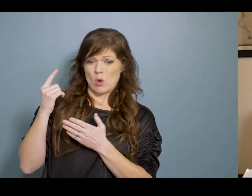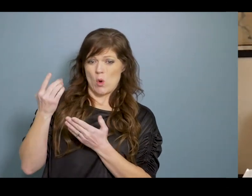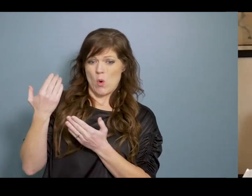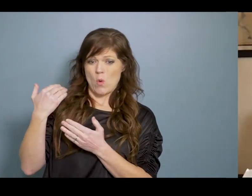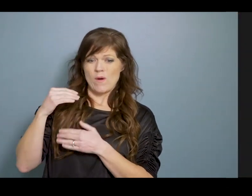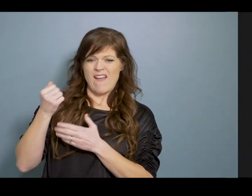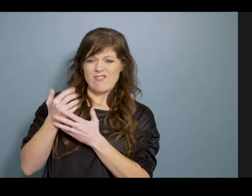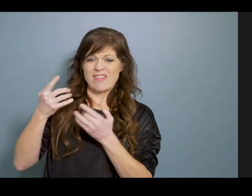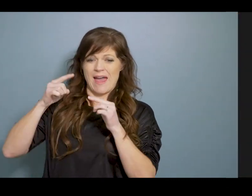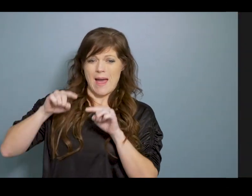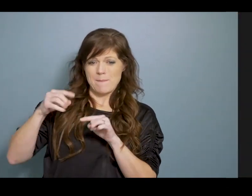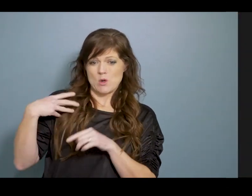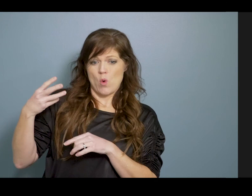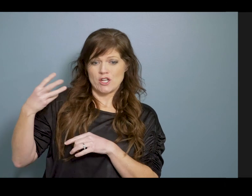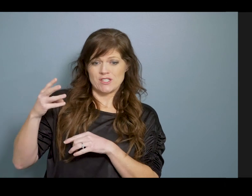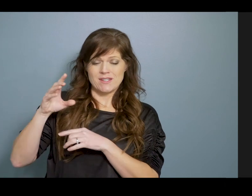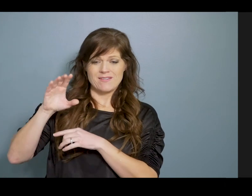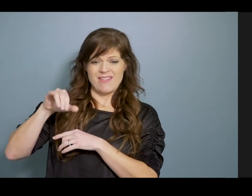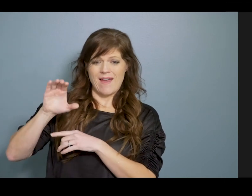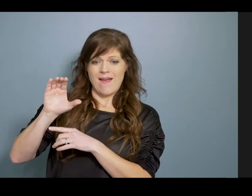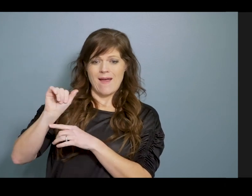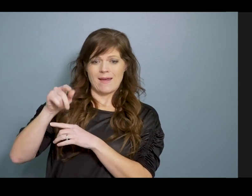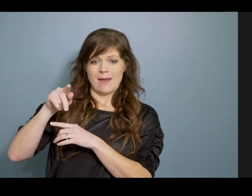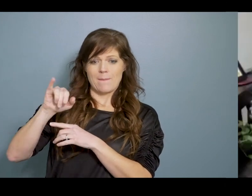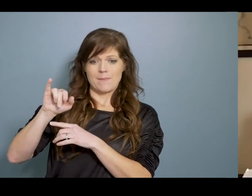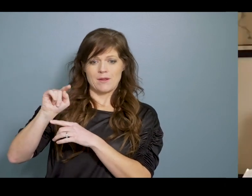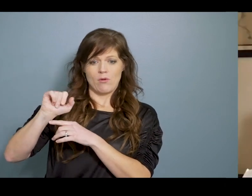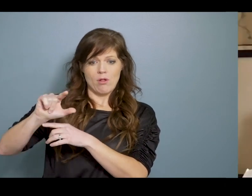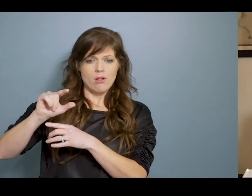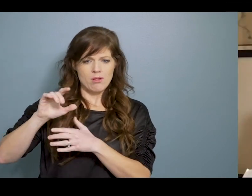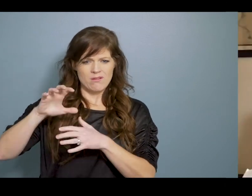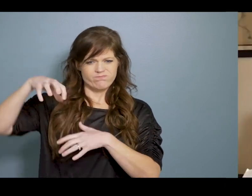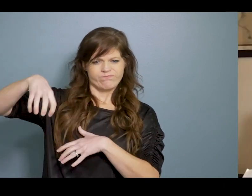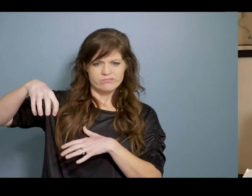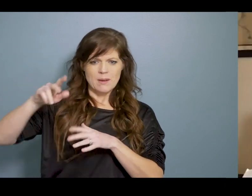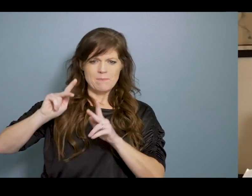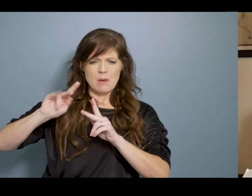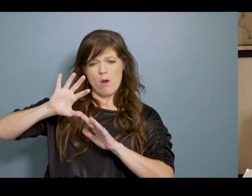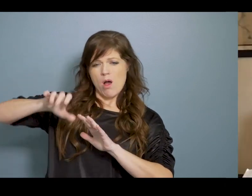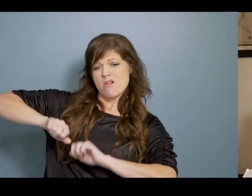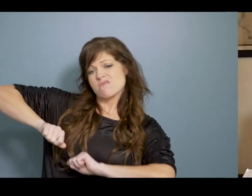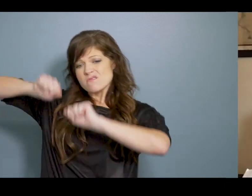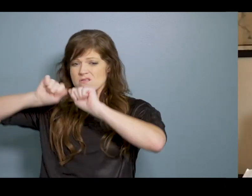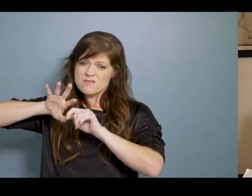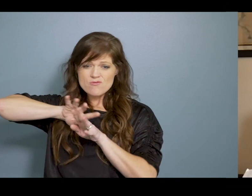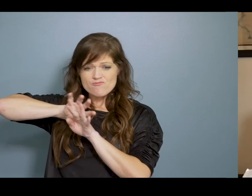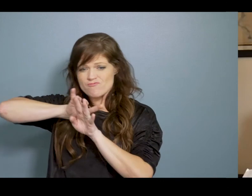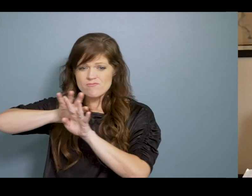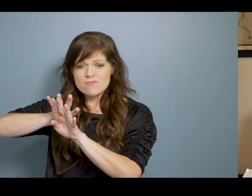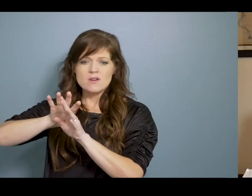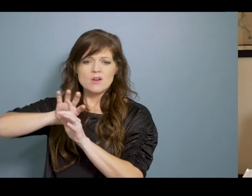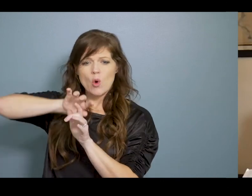today. And let's talk about here locally at CWI and going forward.